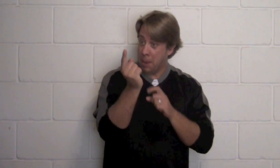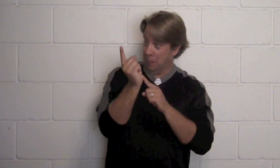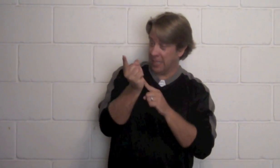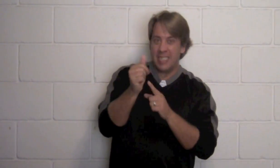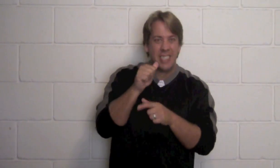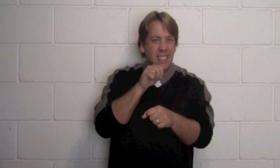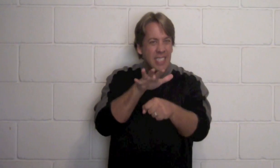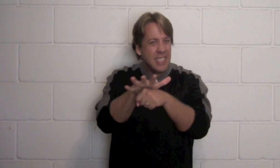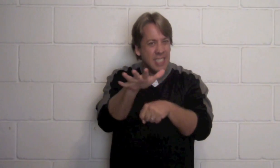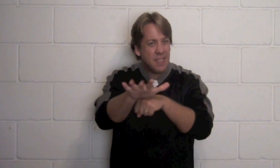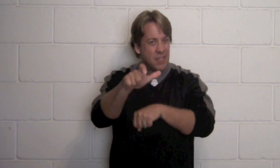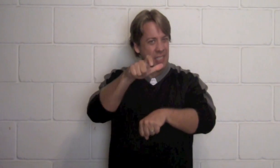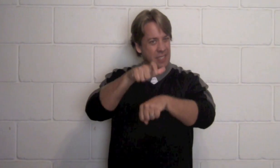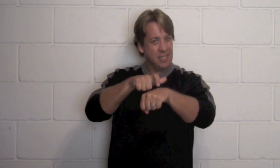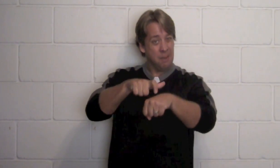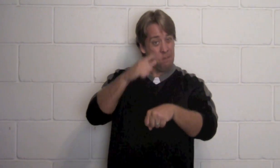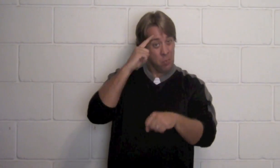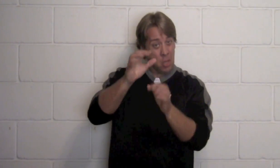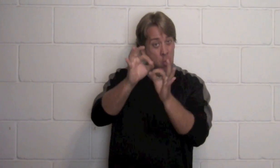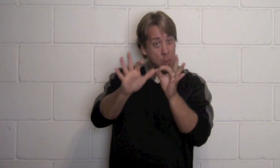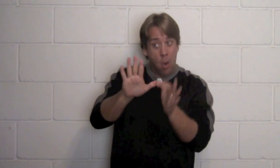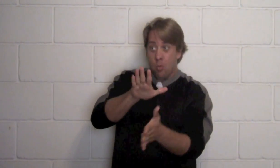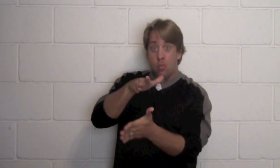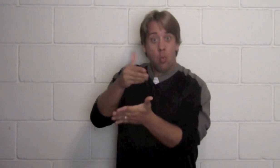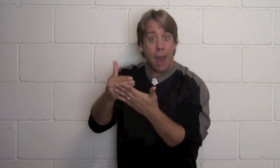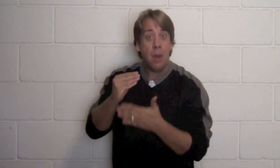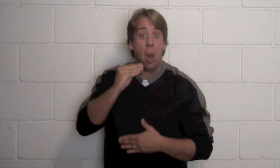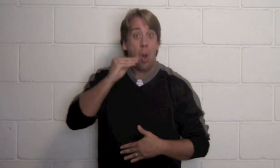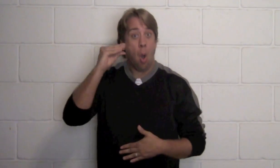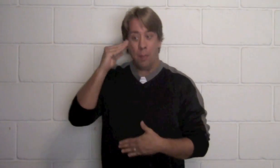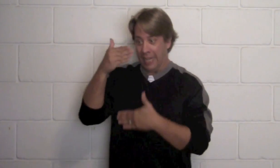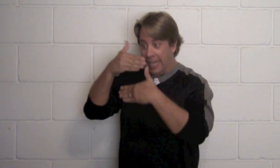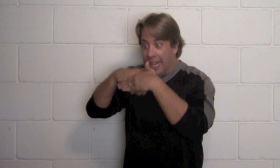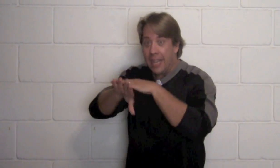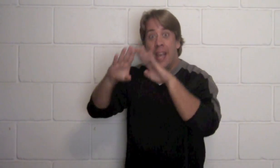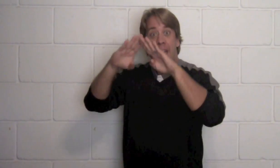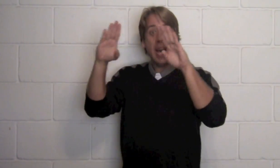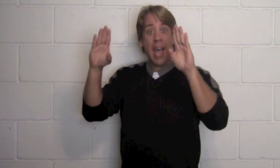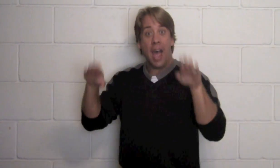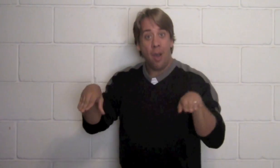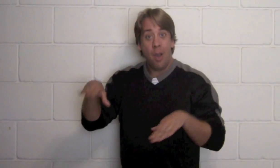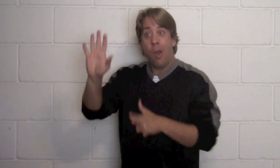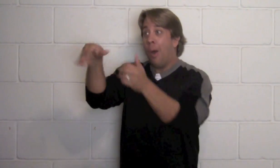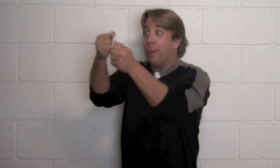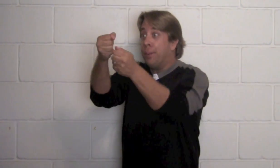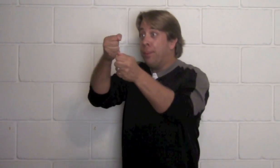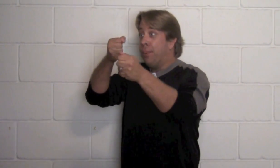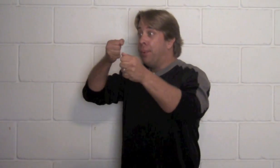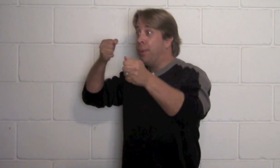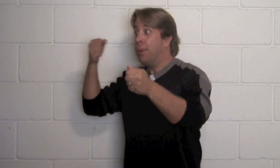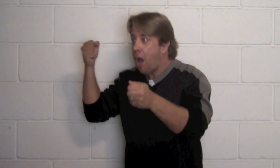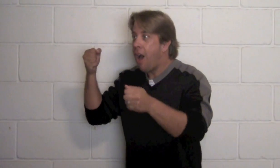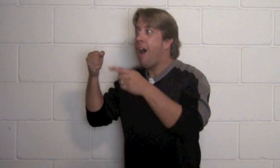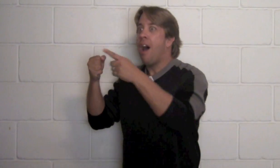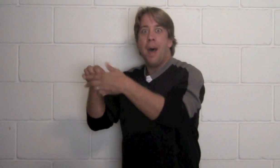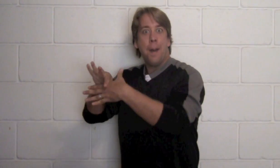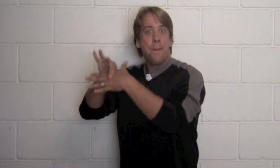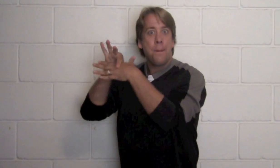is 15 minutes is not enough time for an interpreter to go home, go into their kitchen, look